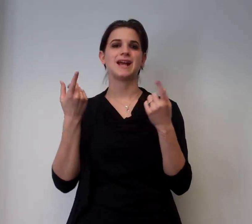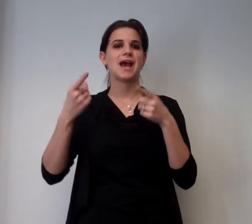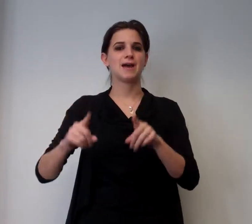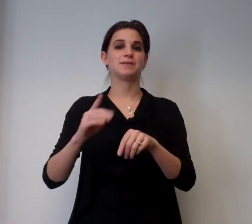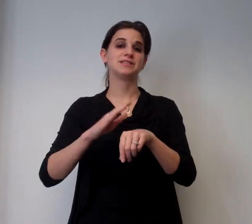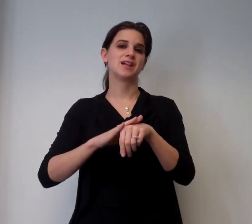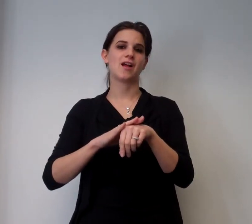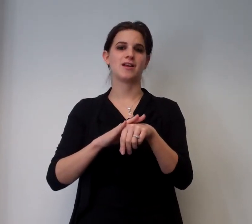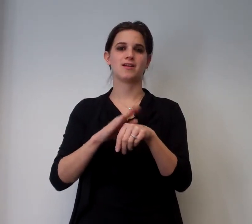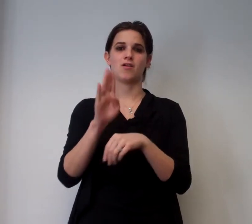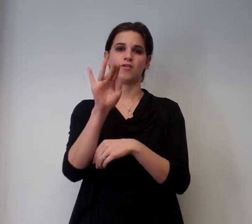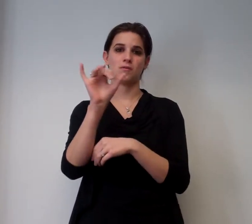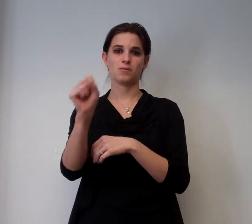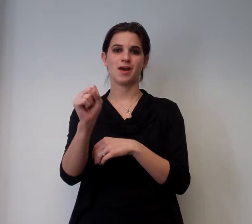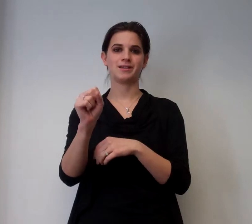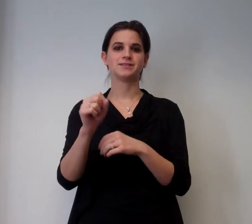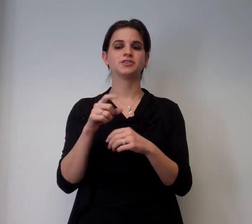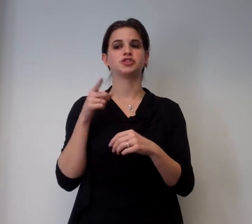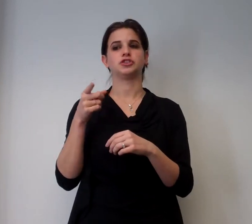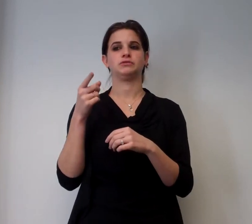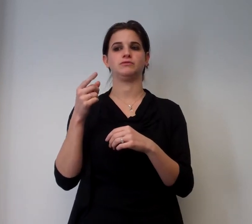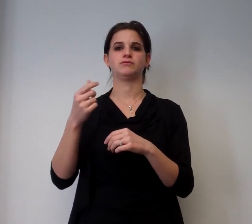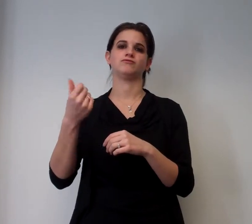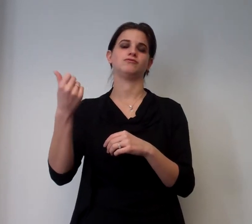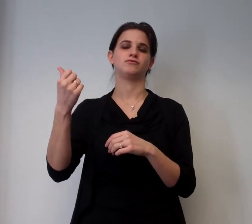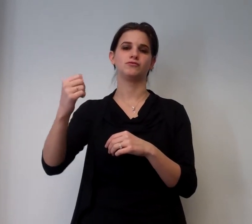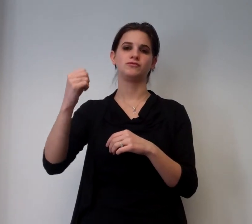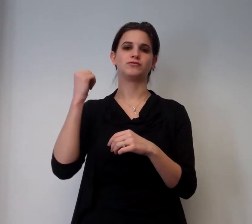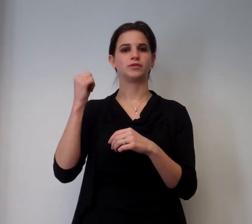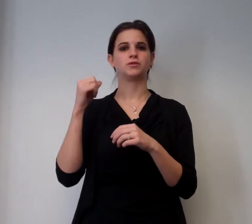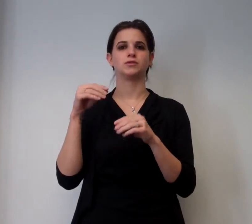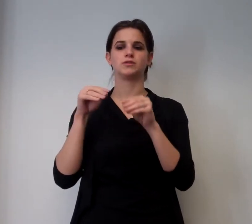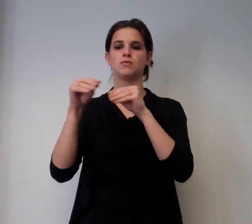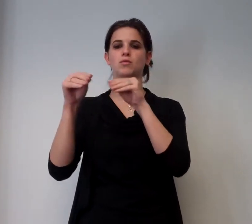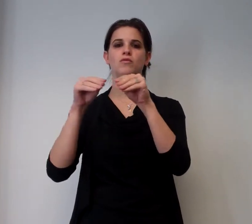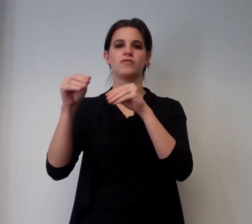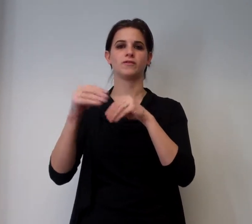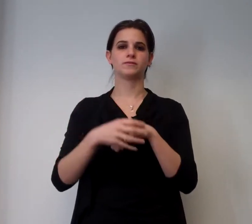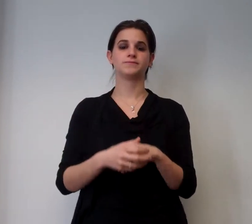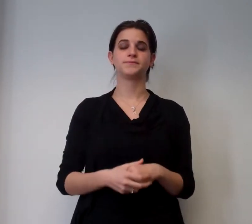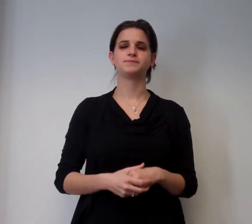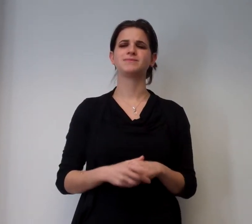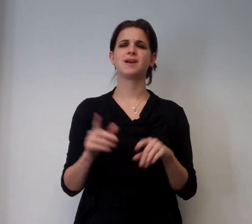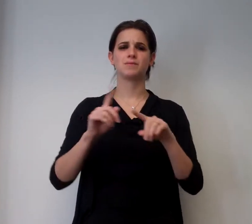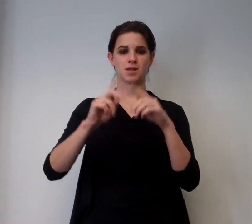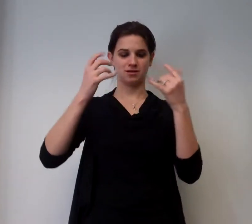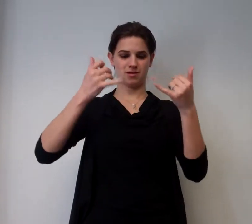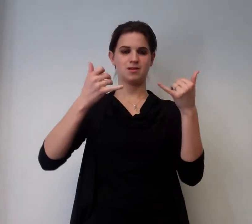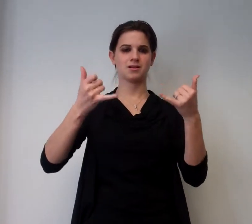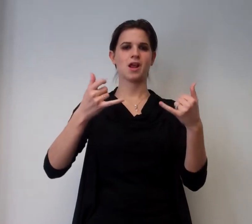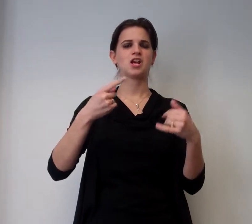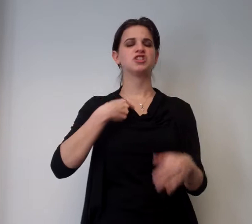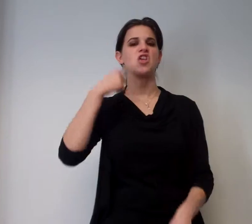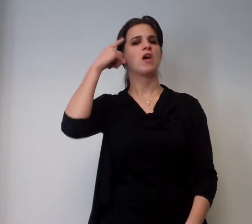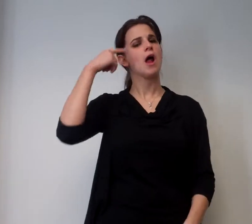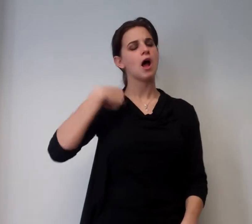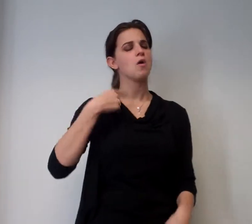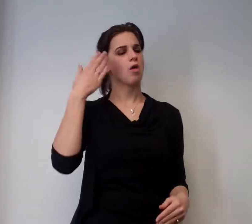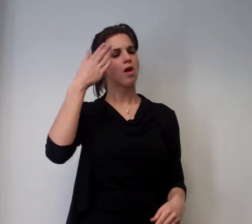up or move to the back of the bus. And on this day, she decided that this was a day to try again. The NAACP,